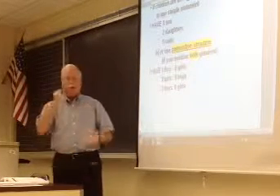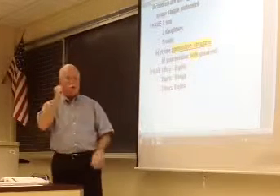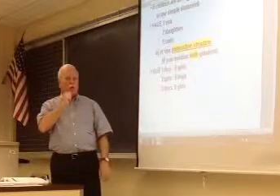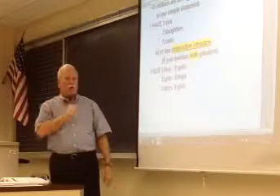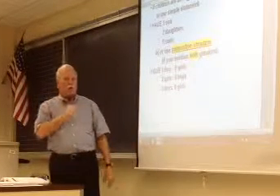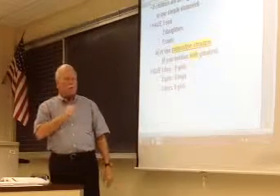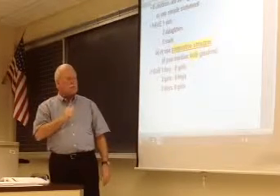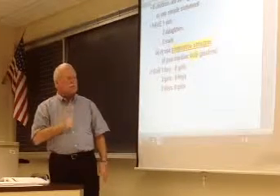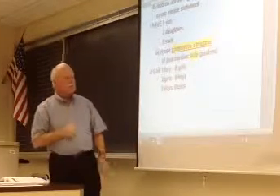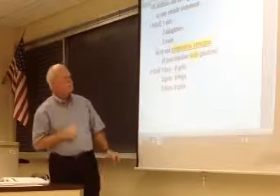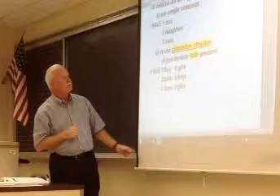no girls.